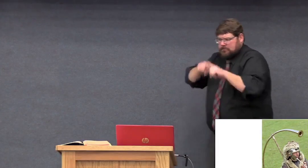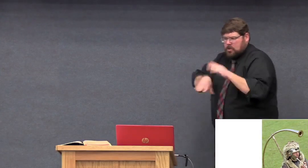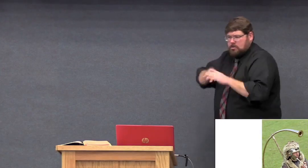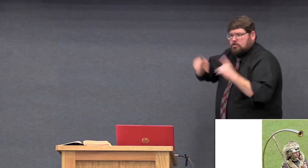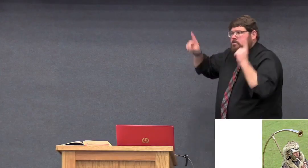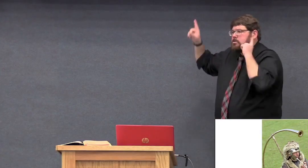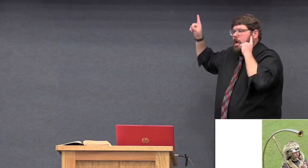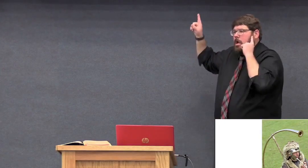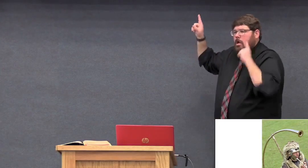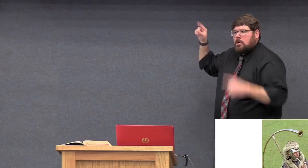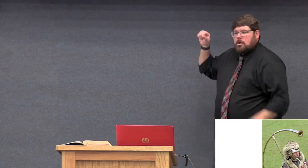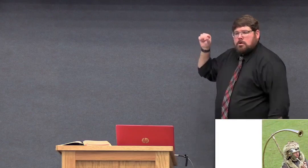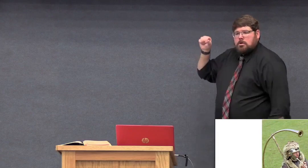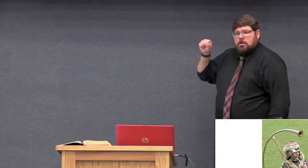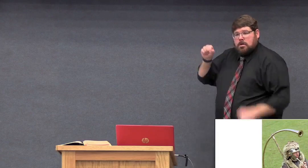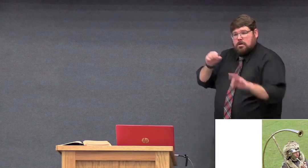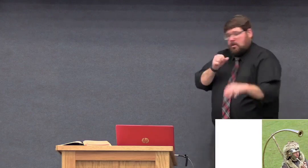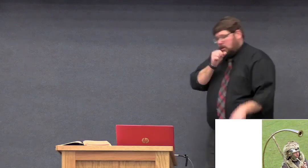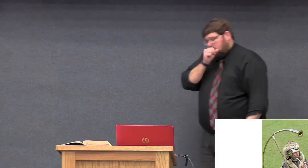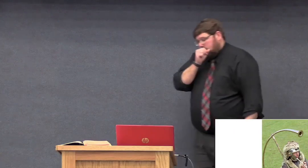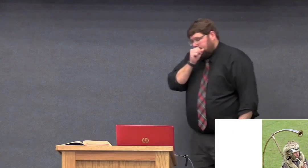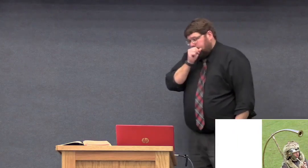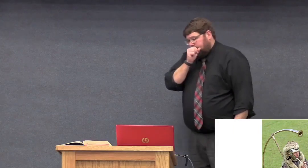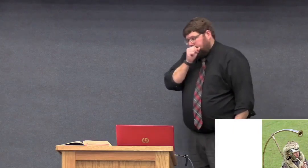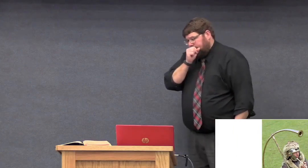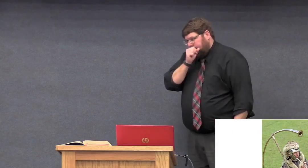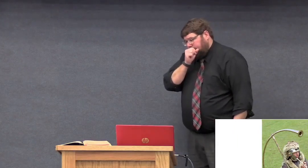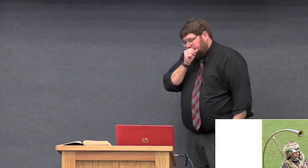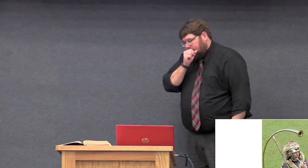to move this way or to that way, and they depended on this sound, how he